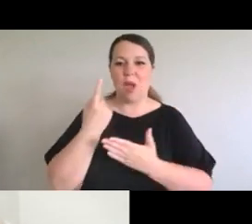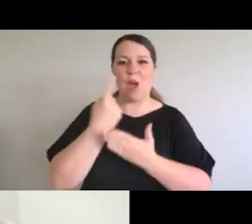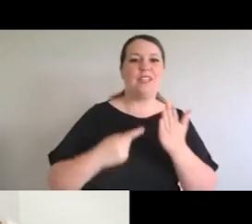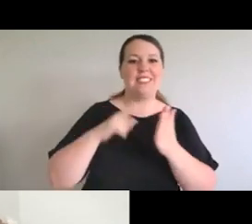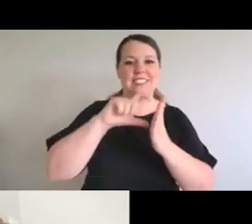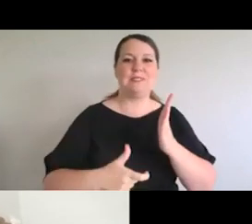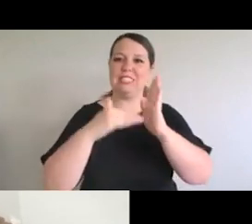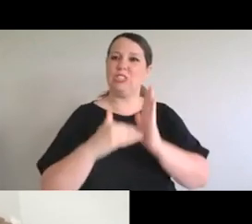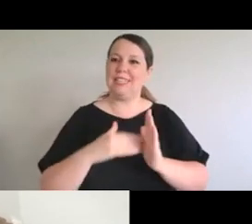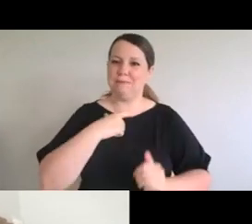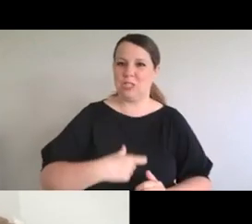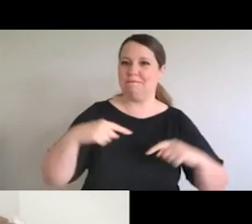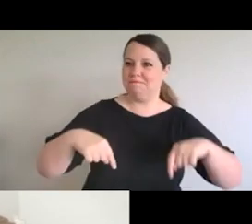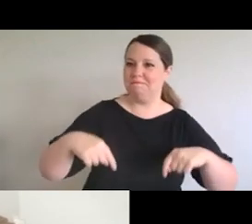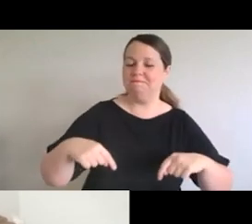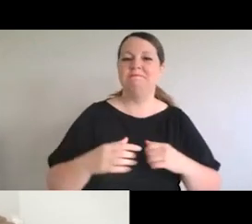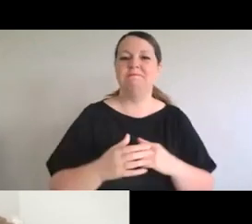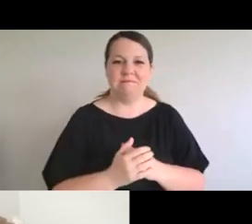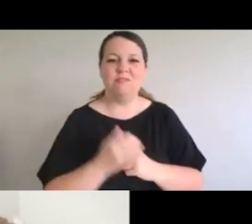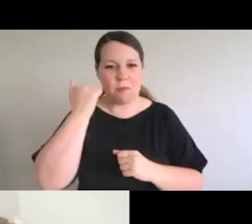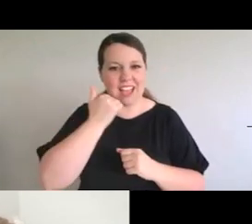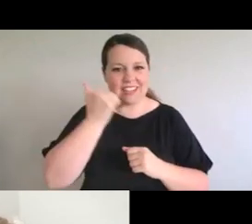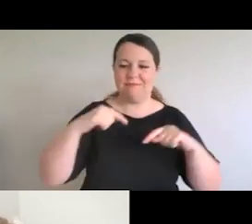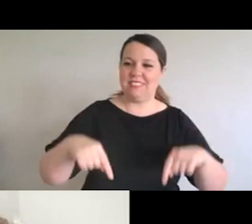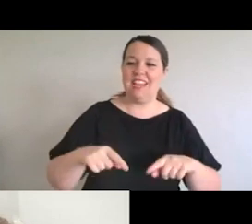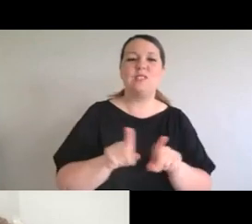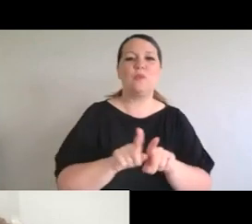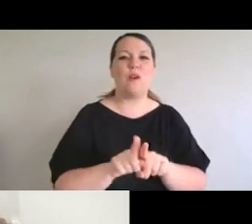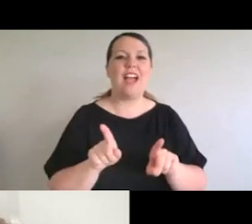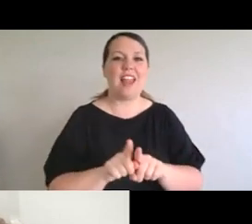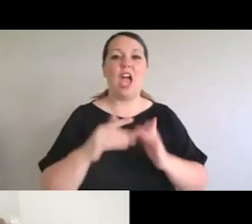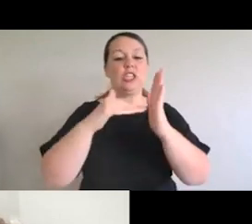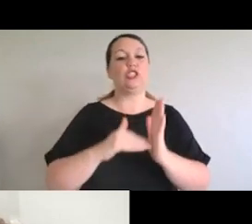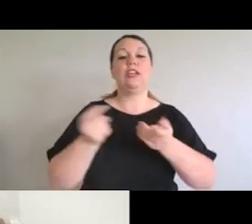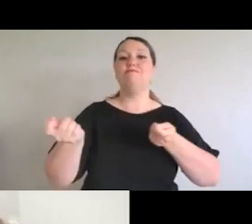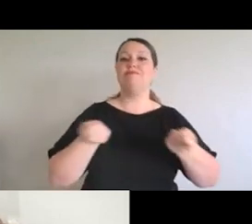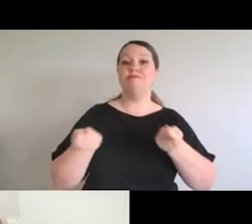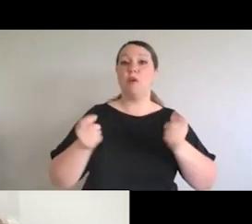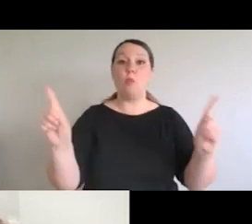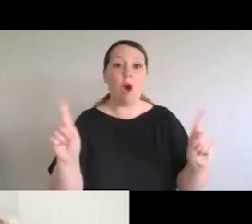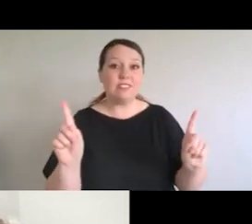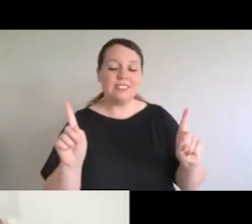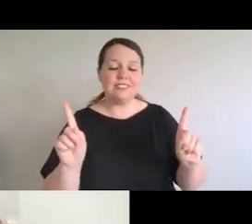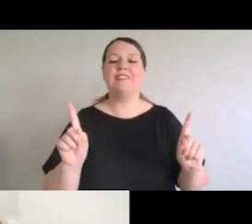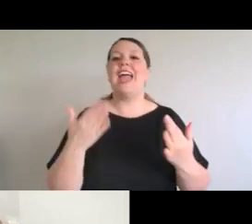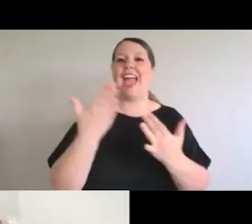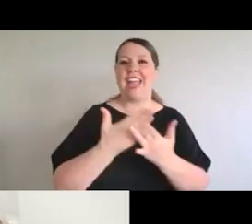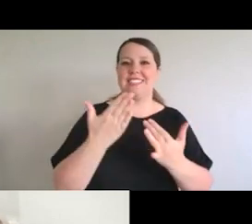have the privilege of chairing the Access Alliance. I welcome every one of